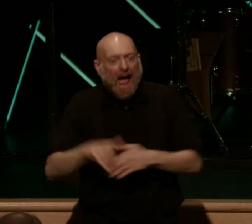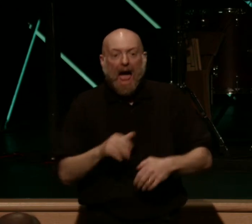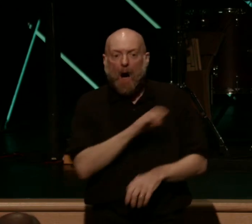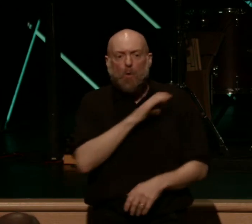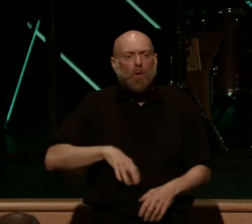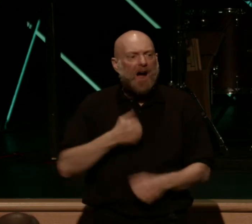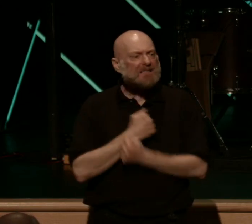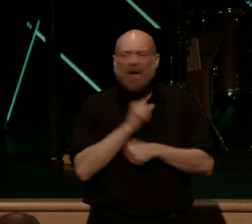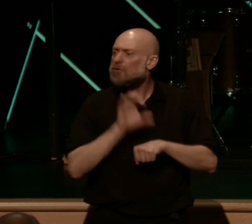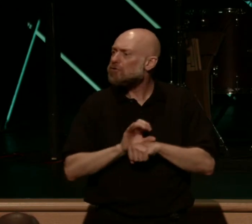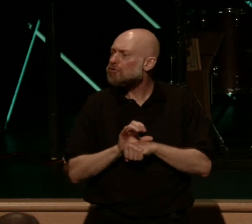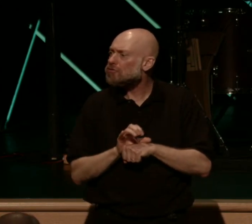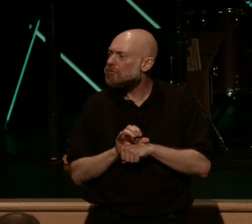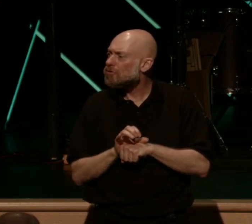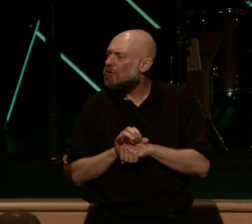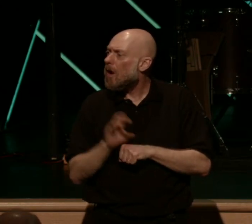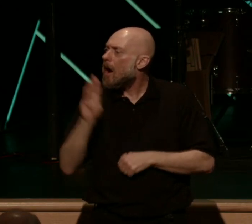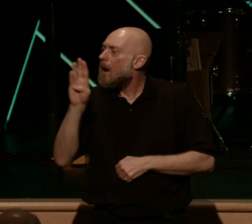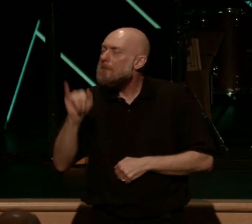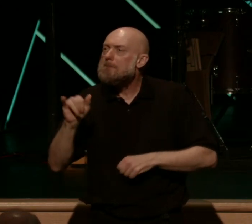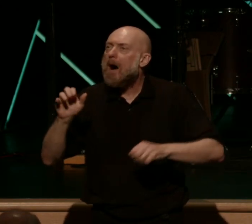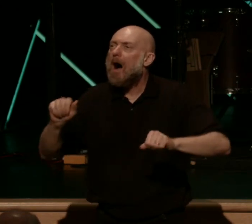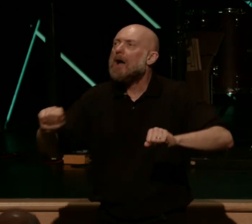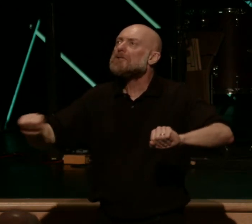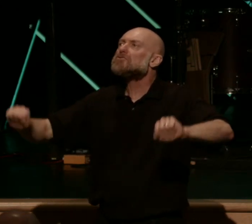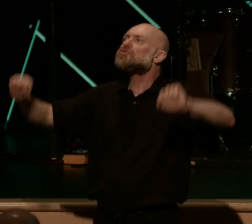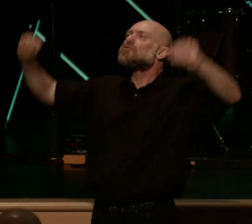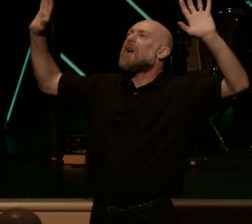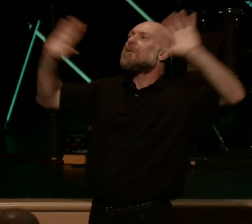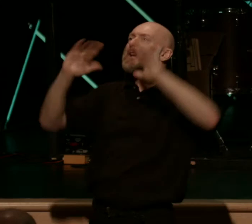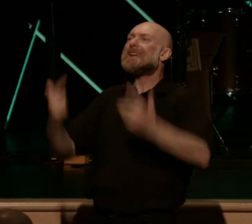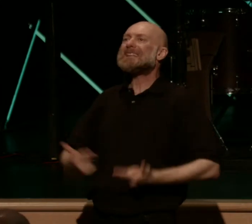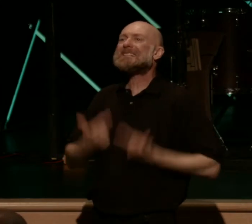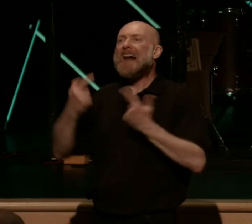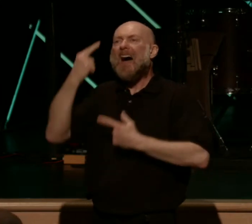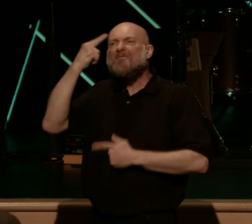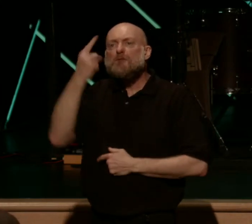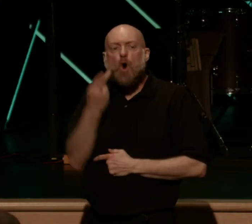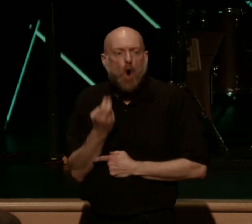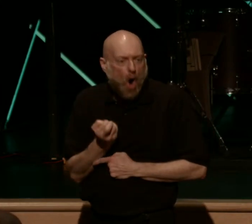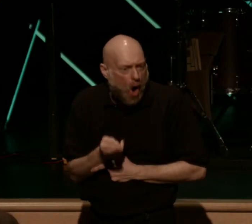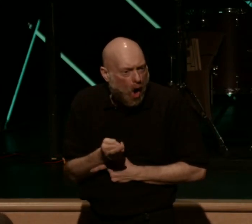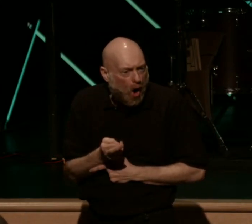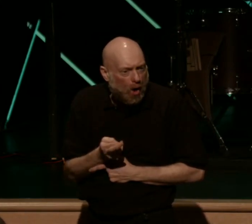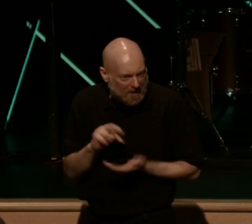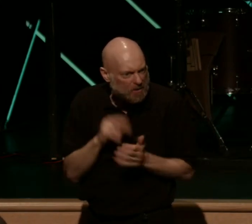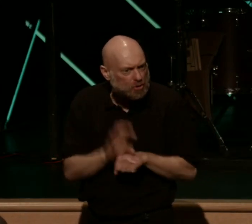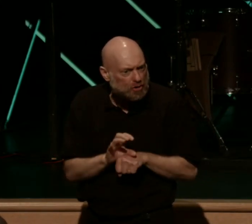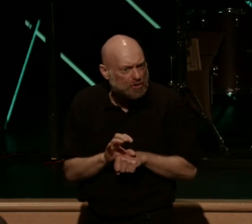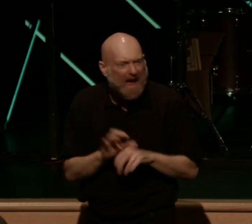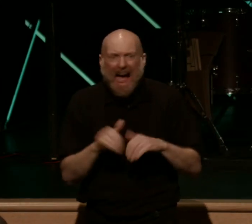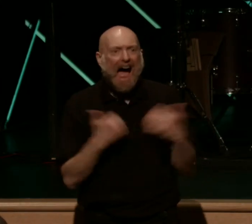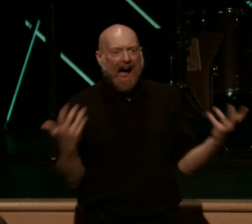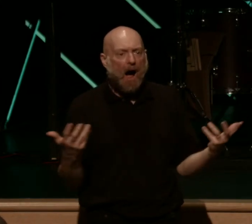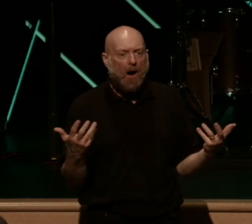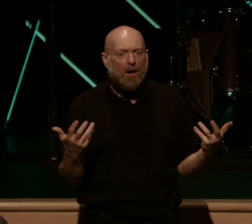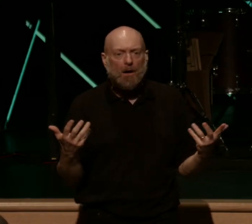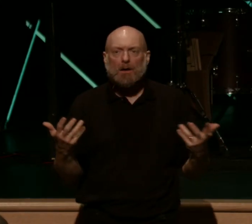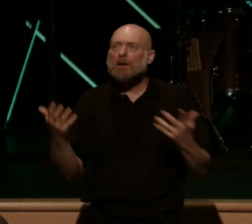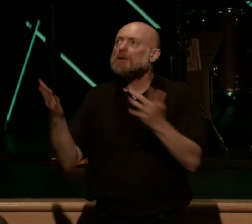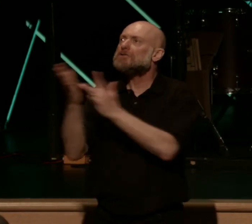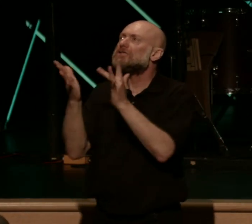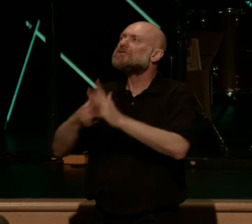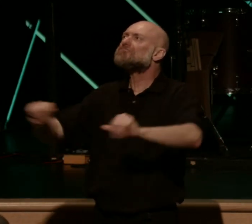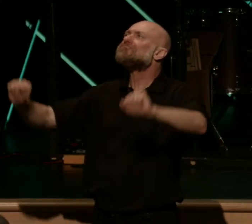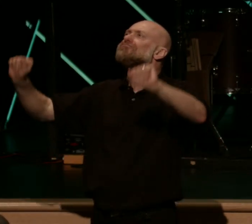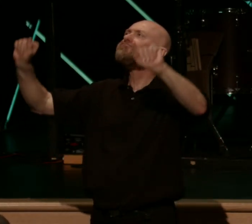love the church? Here's how. By giving himself up for her. And how did he do that? By giving himself